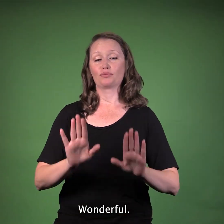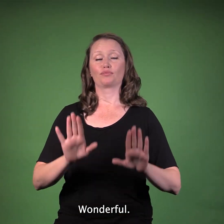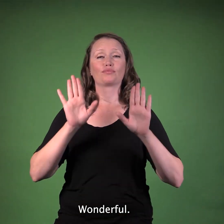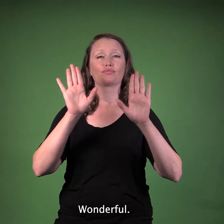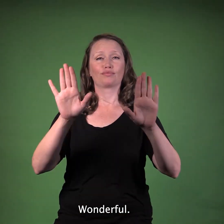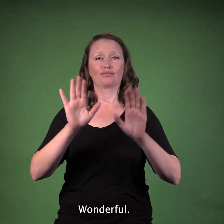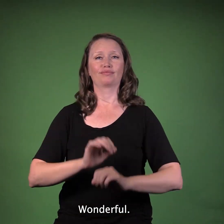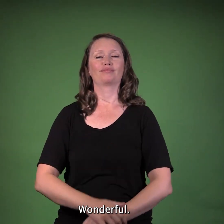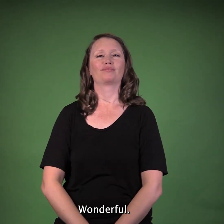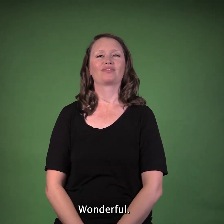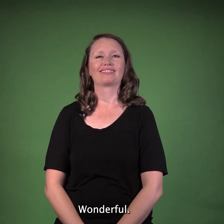Wonderful.